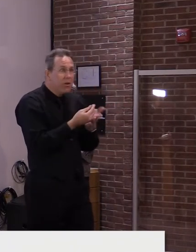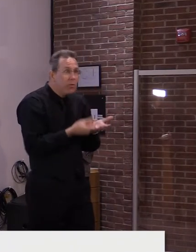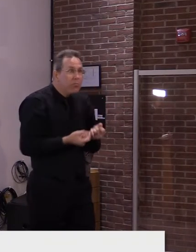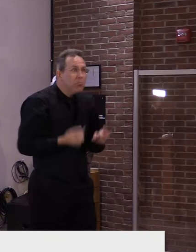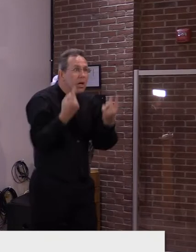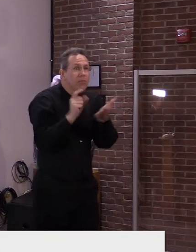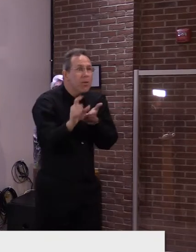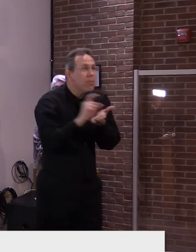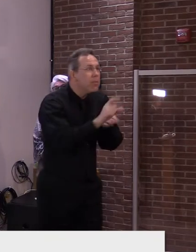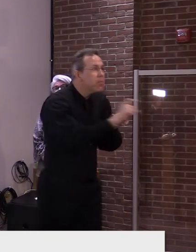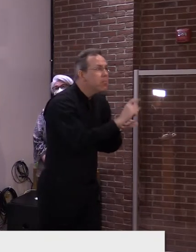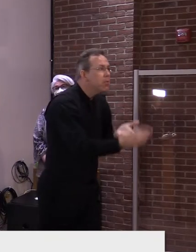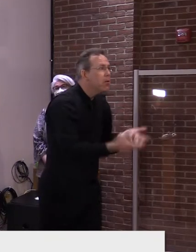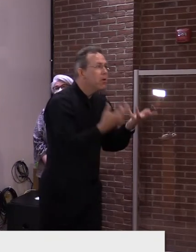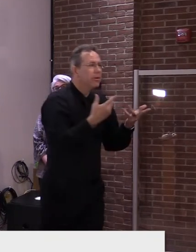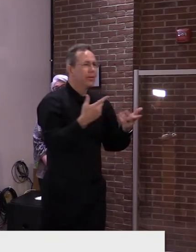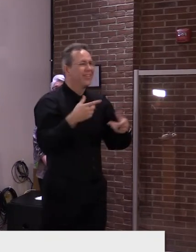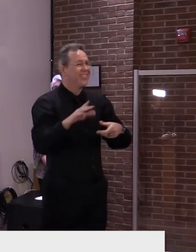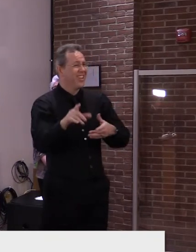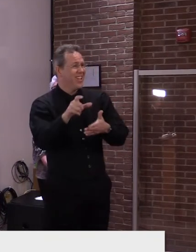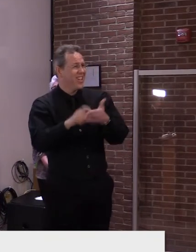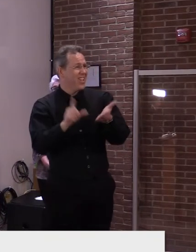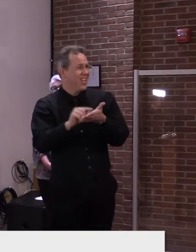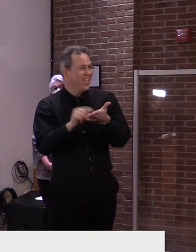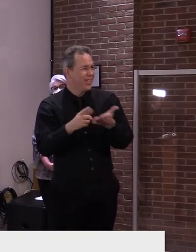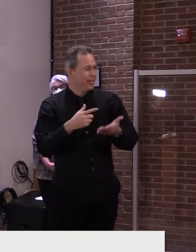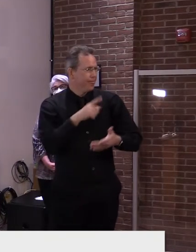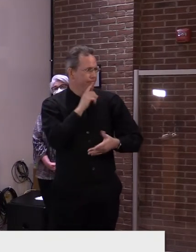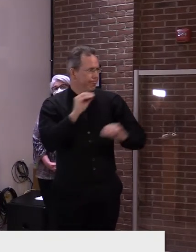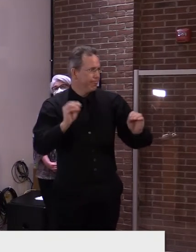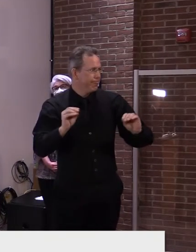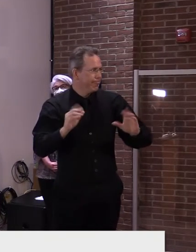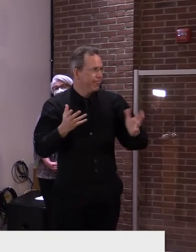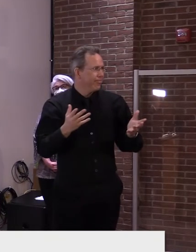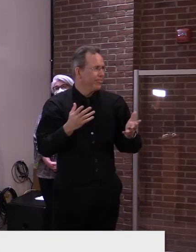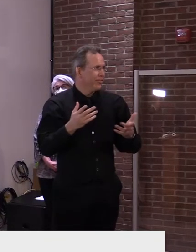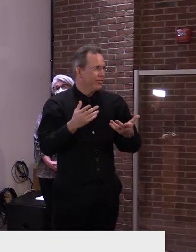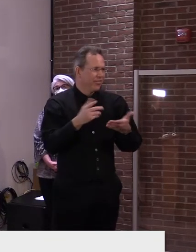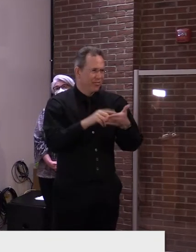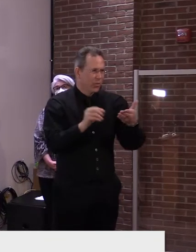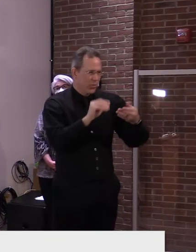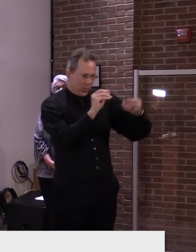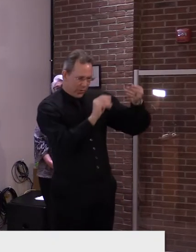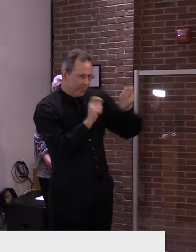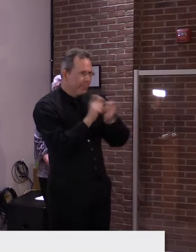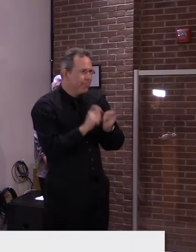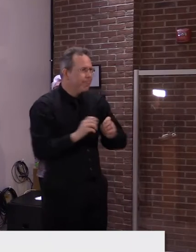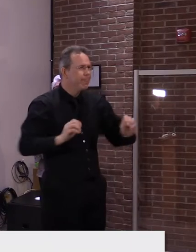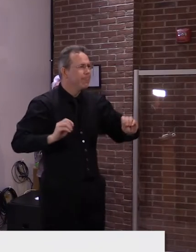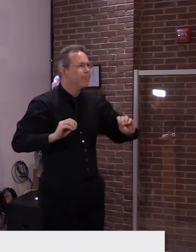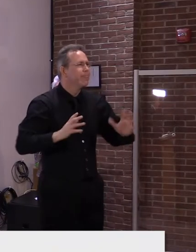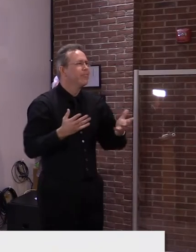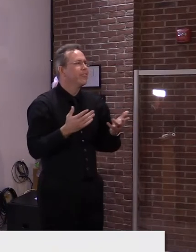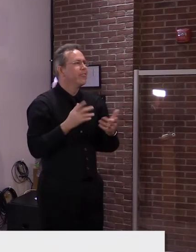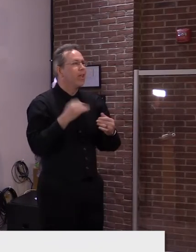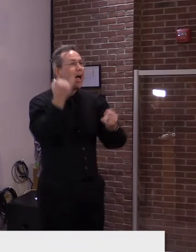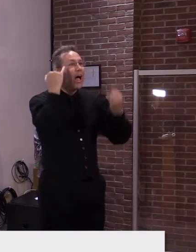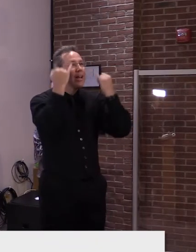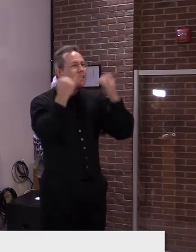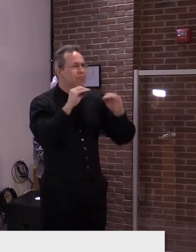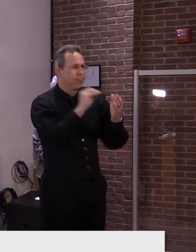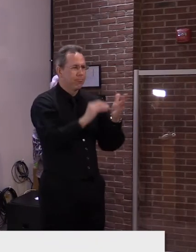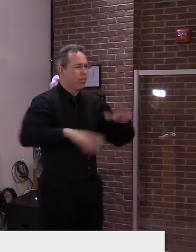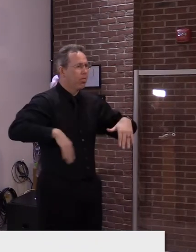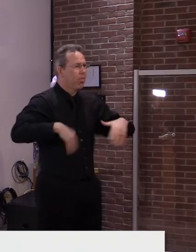read in an article where they had proposed spending money in a certain area. So it's all happening in real time, and we